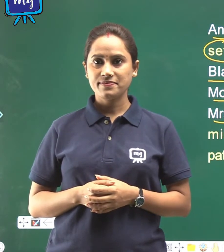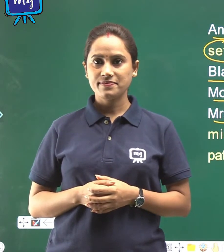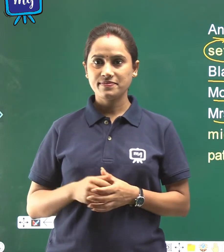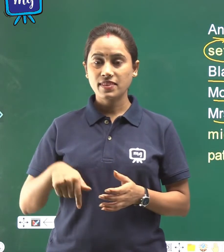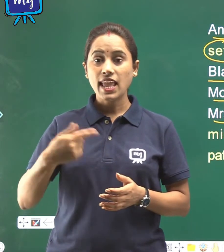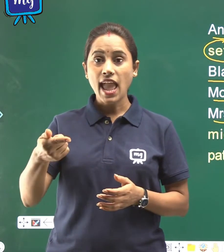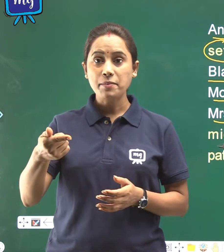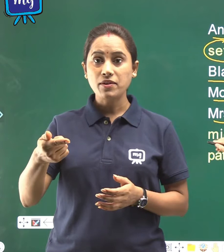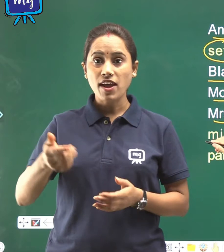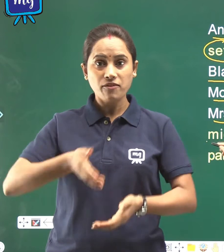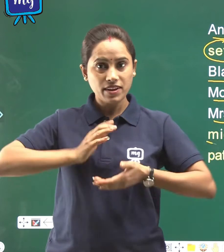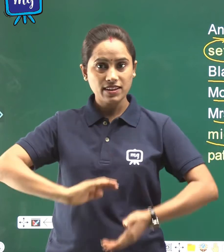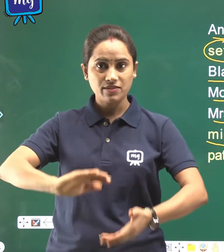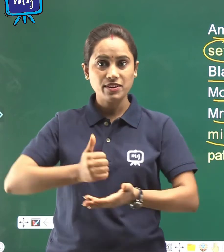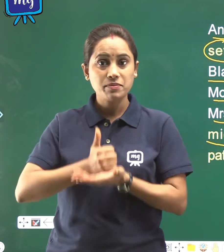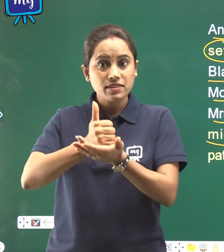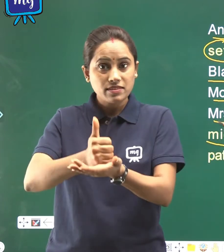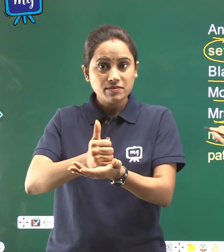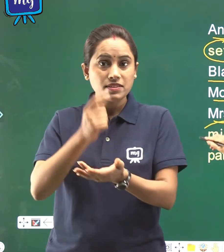and midwife